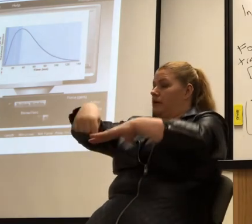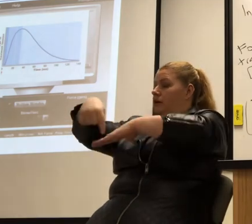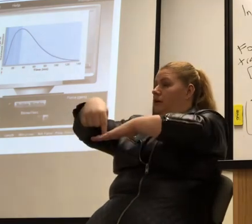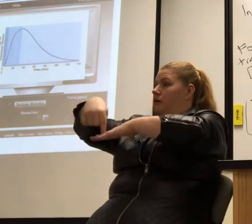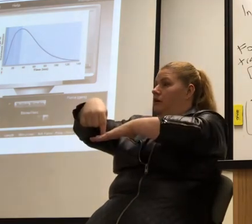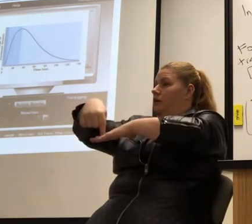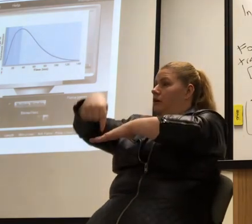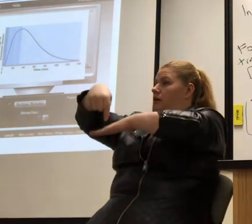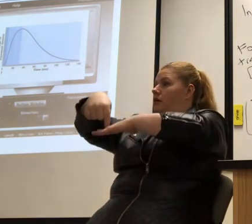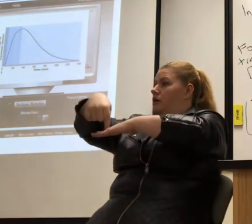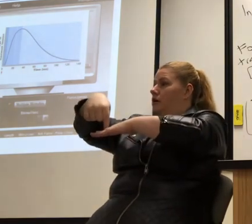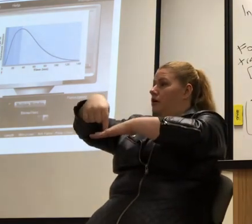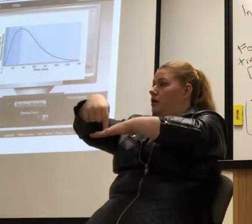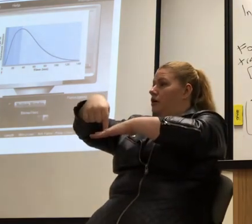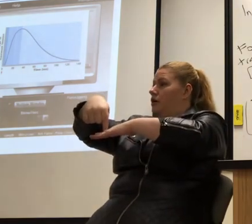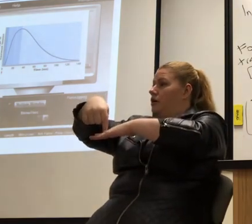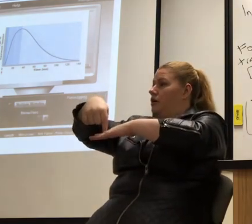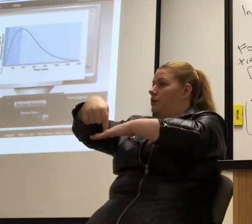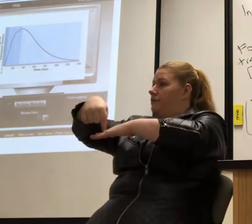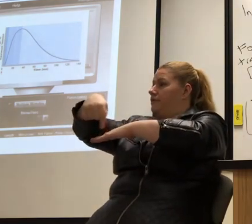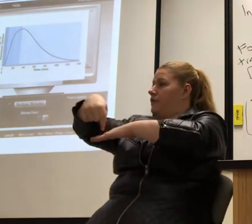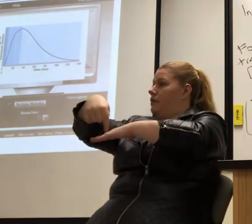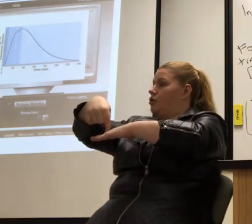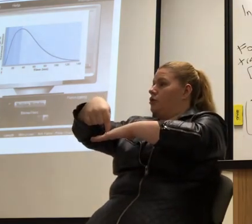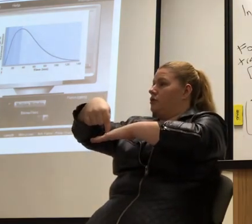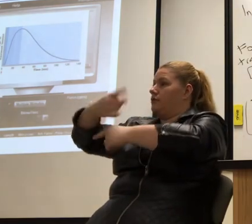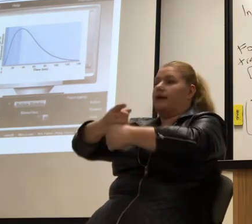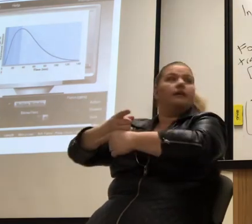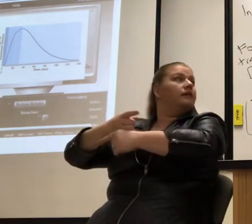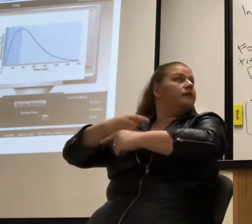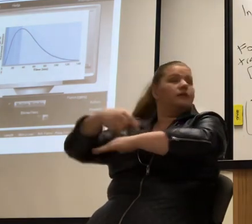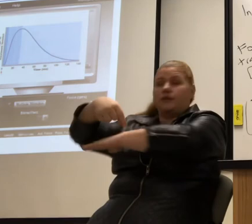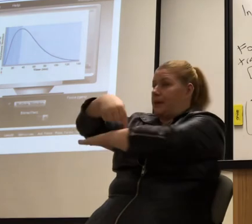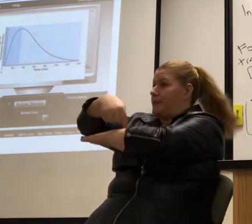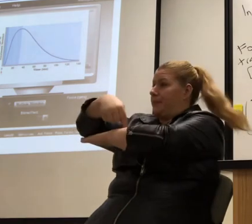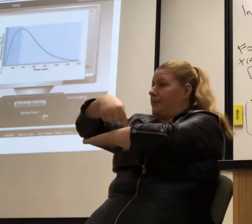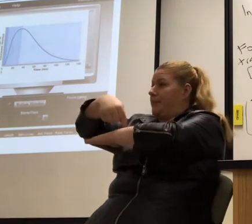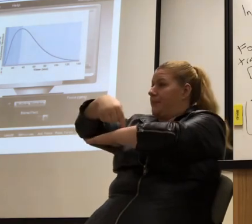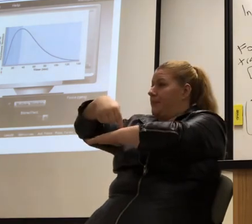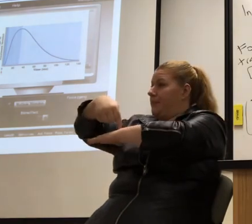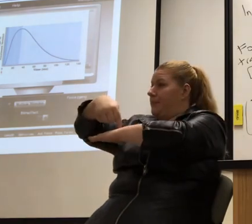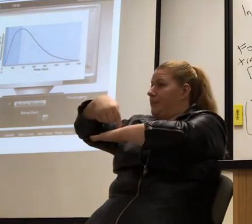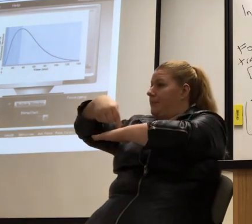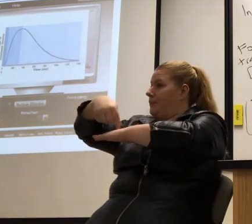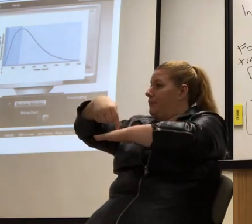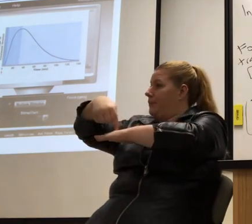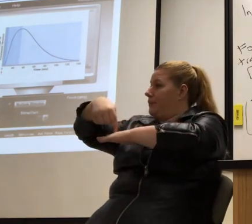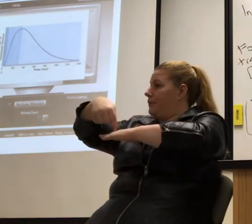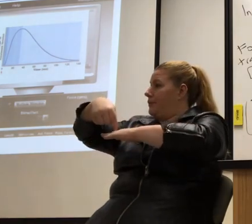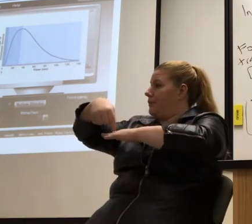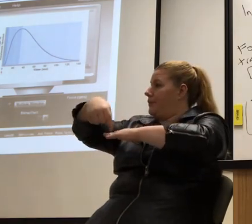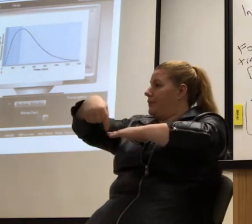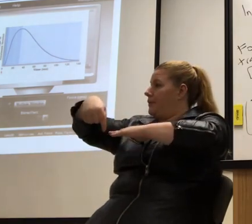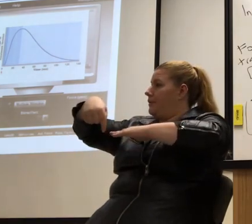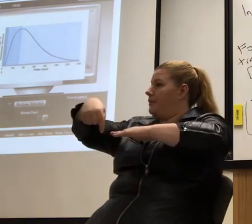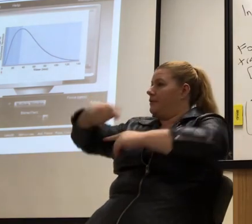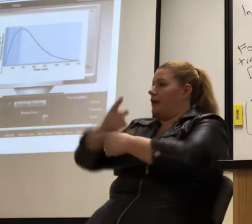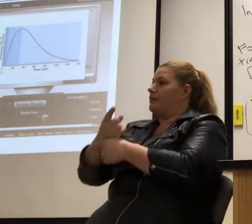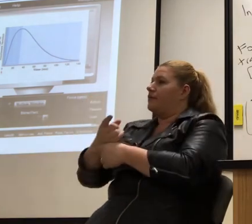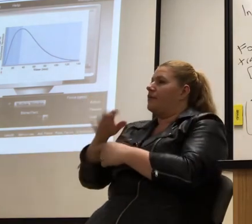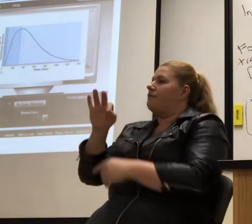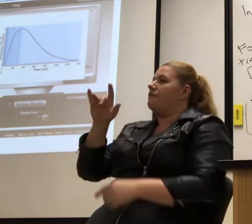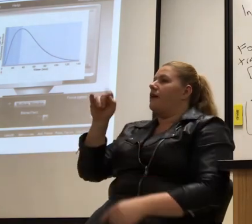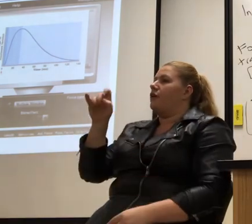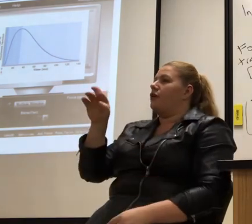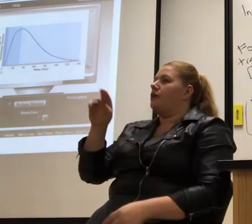pen, the ink pen would, like, flutter like that, okay? So imagine this ink pen with the chart paper going, and it just flutters. And what does it make?